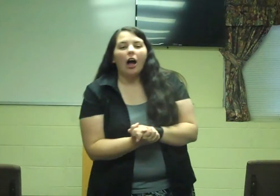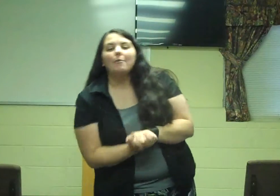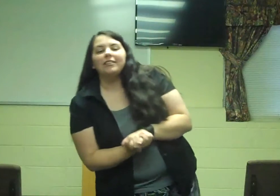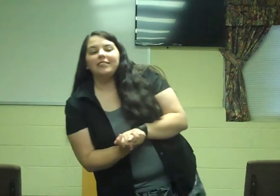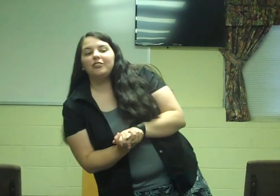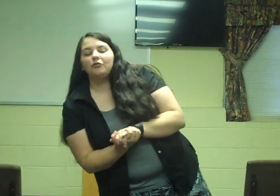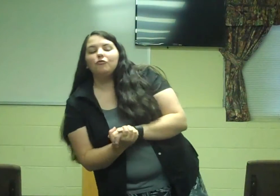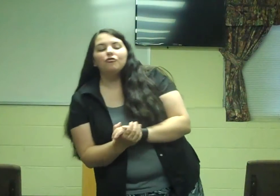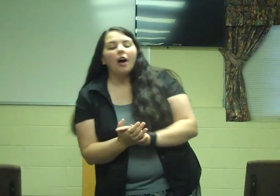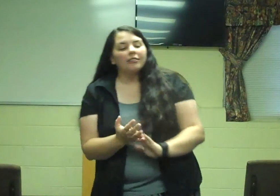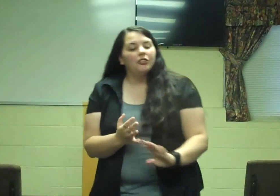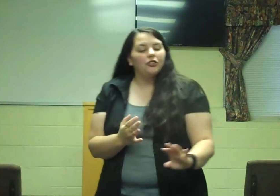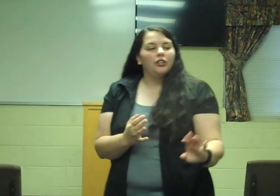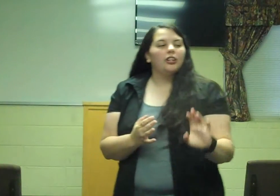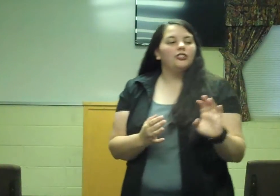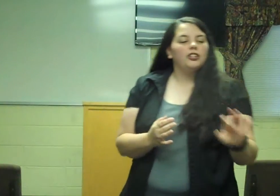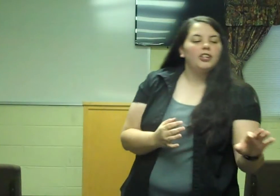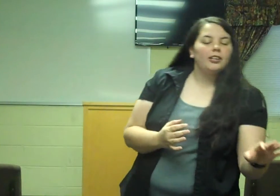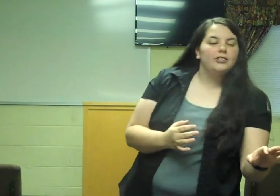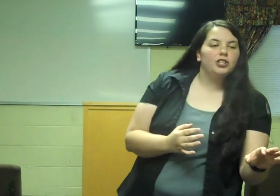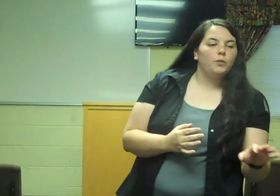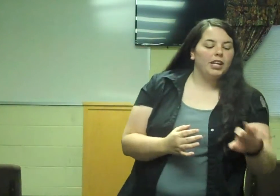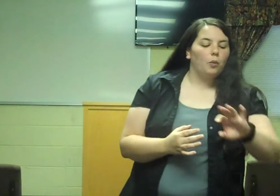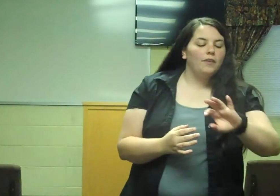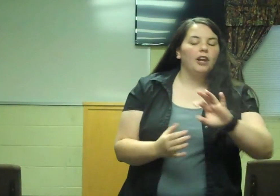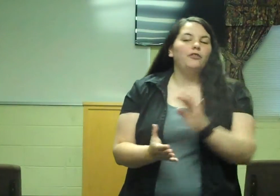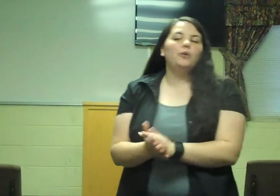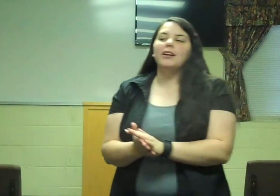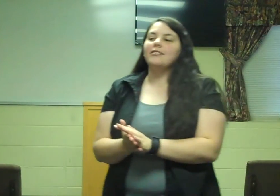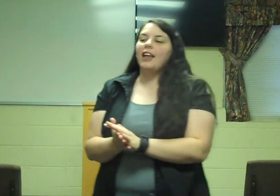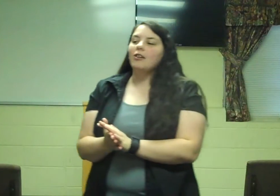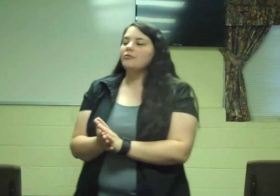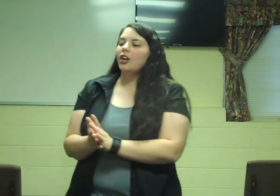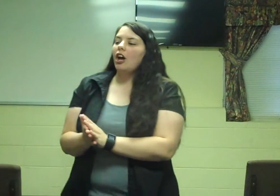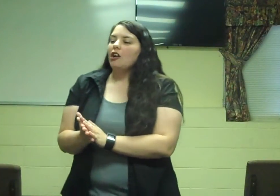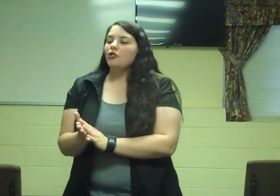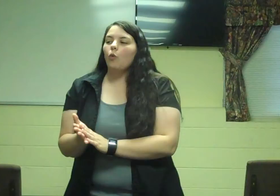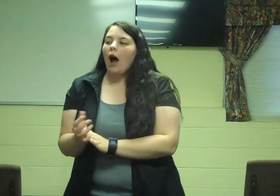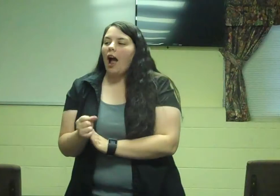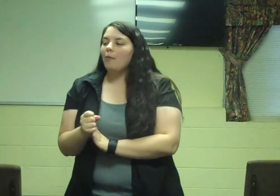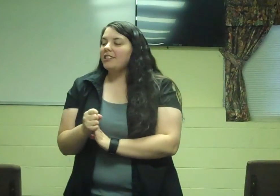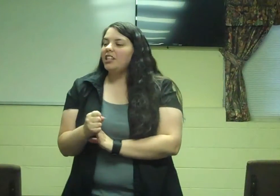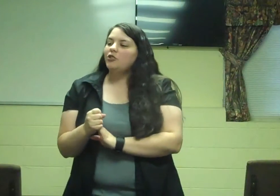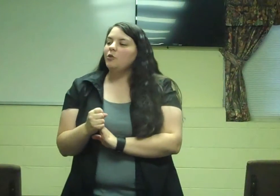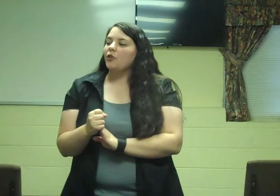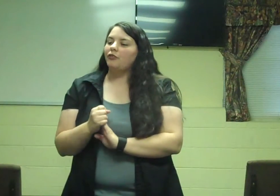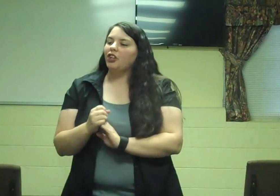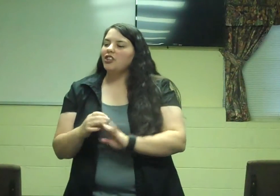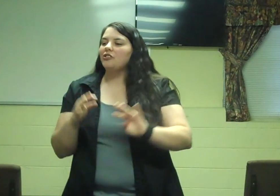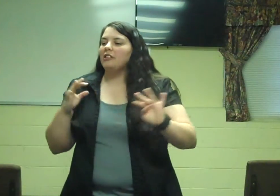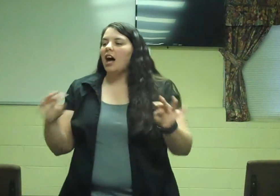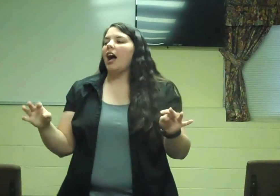I'm going to not teach you the church signs this week. We've got a few minutes left. So I'm going to teach you the first